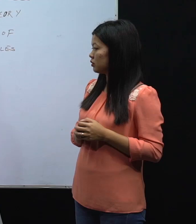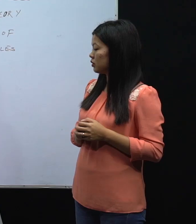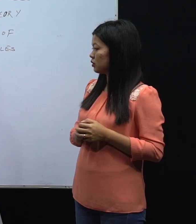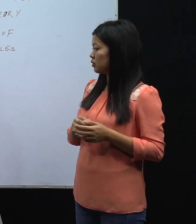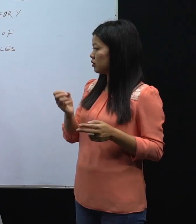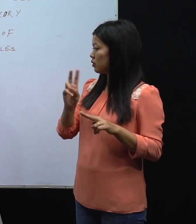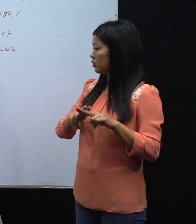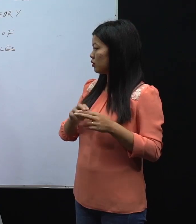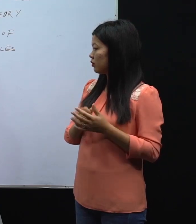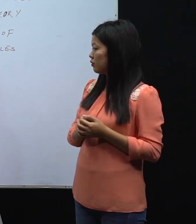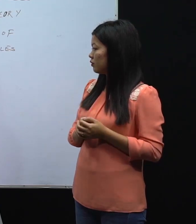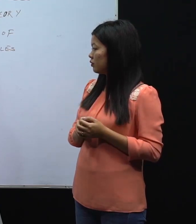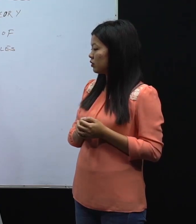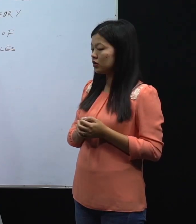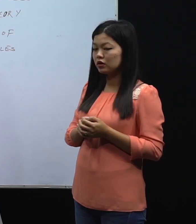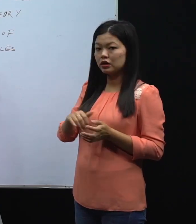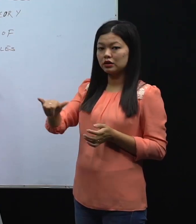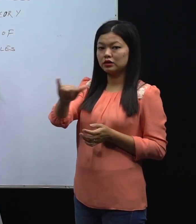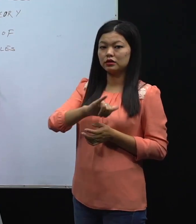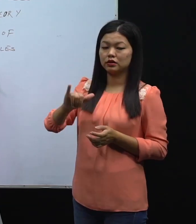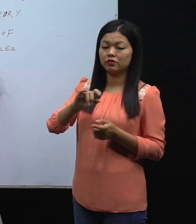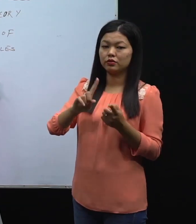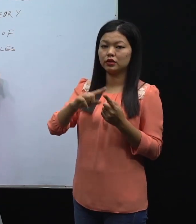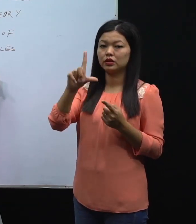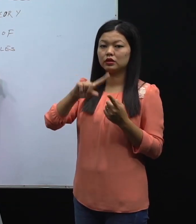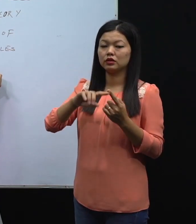of same elements